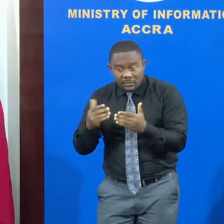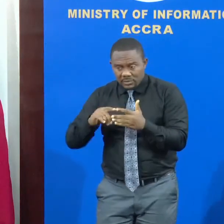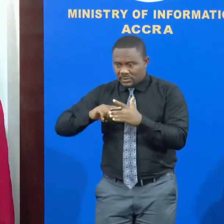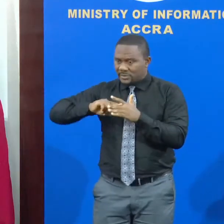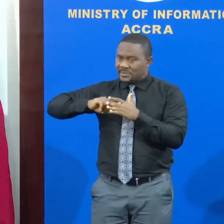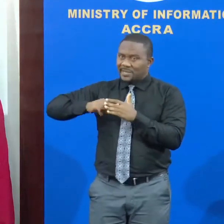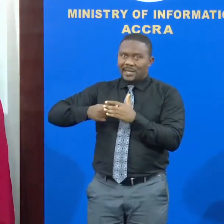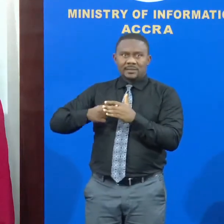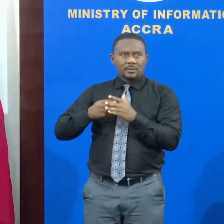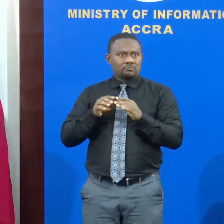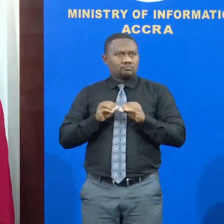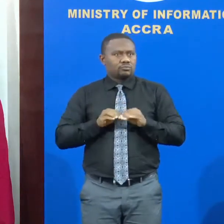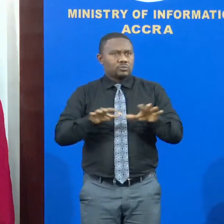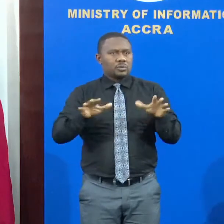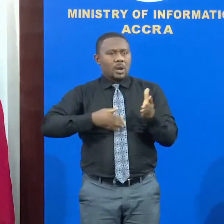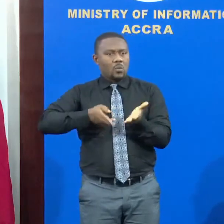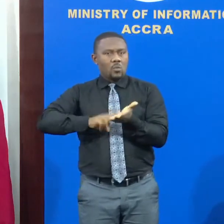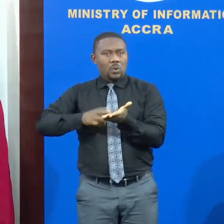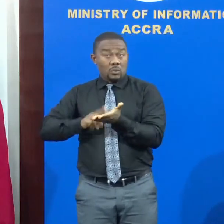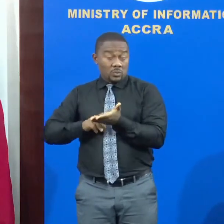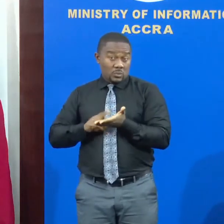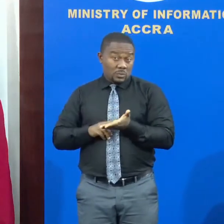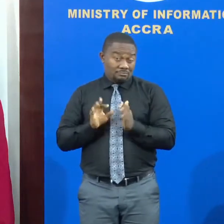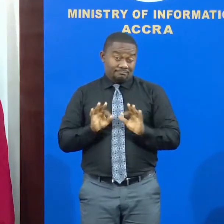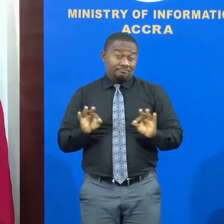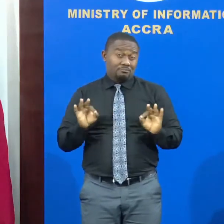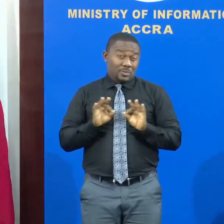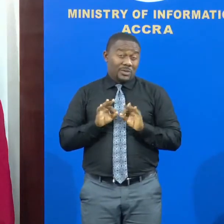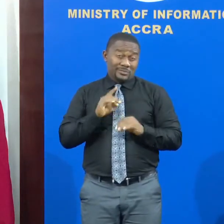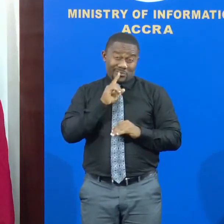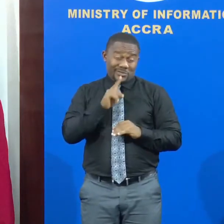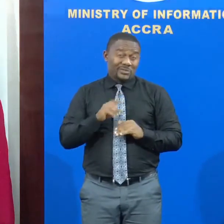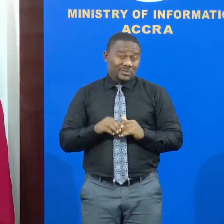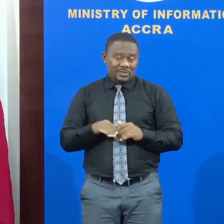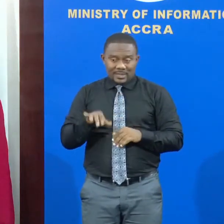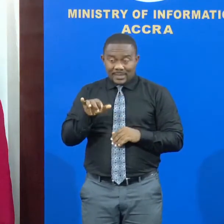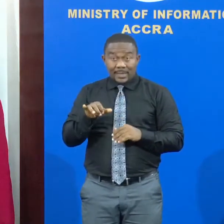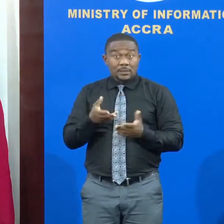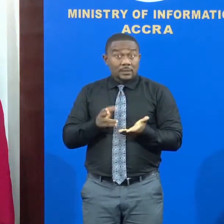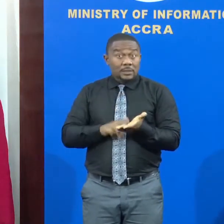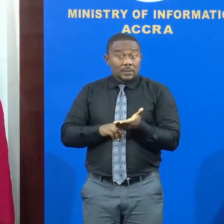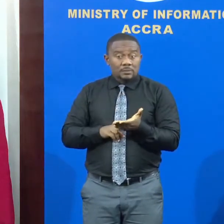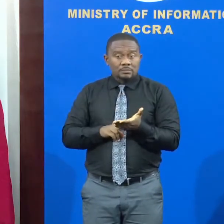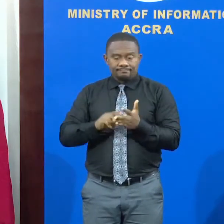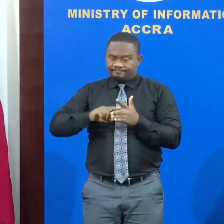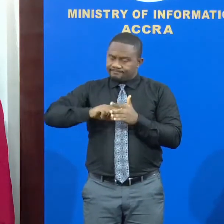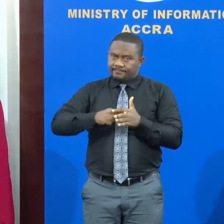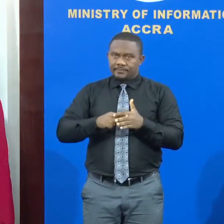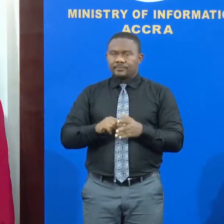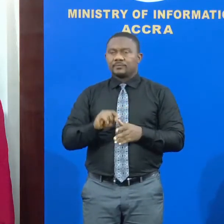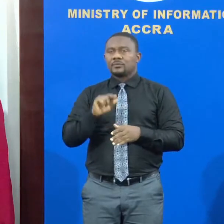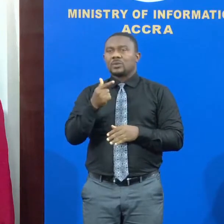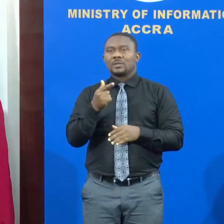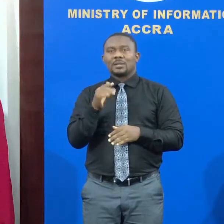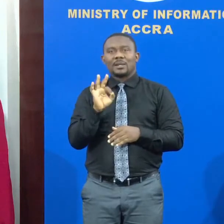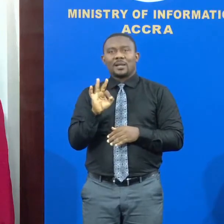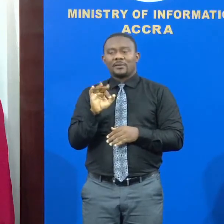the mass registration exercise. And it is worth pointing out that the mass registration exercise commenced on the 29th of April,